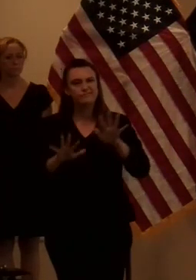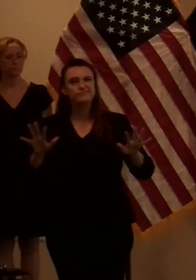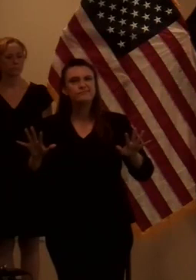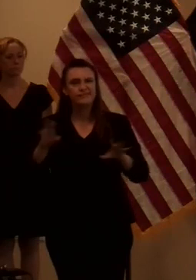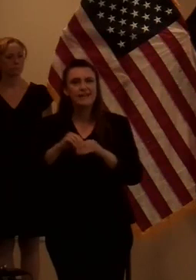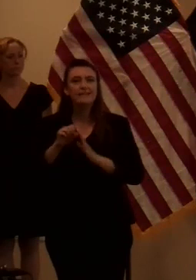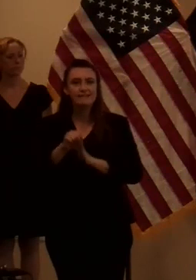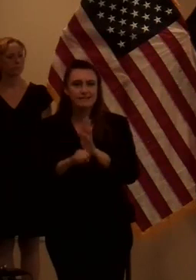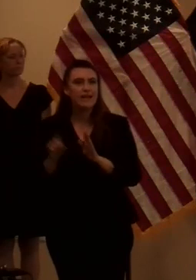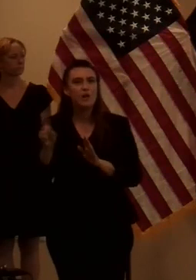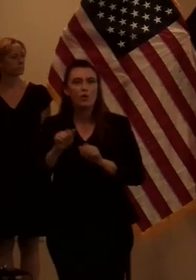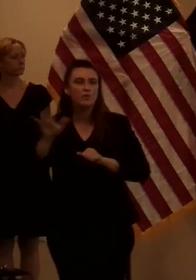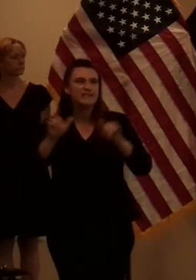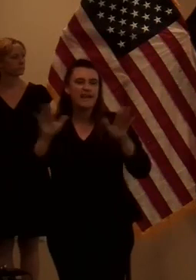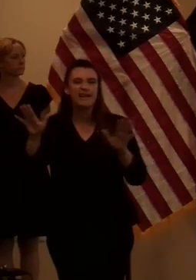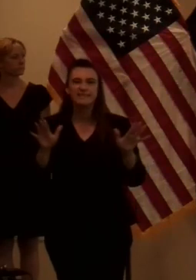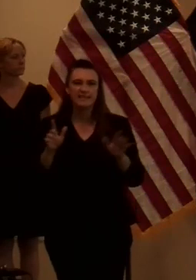populations.